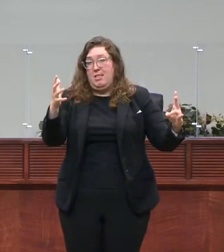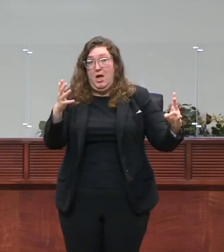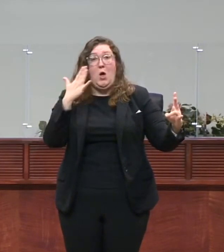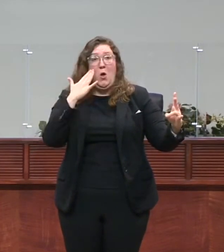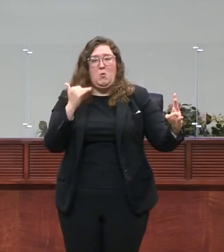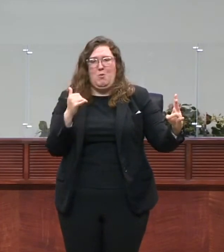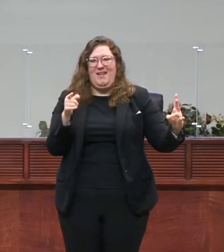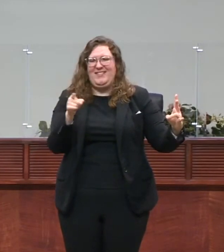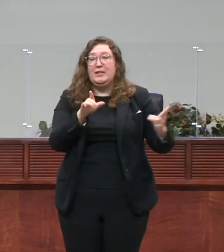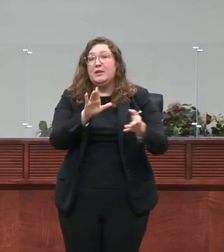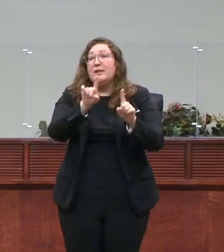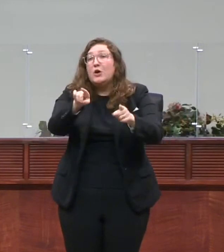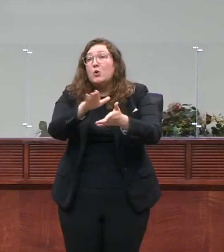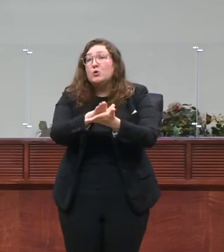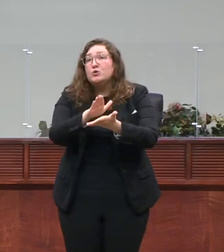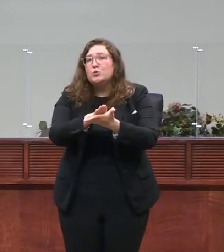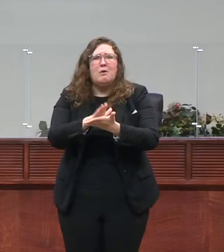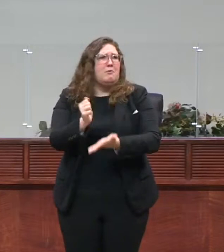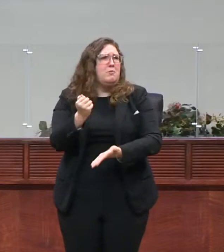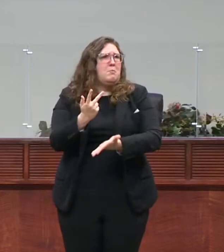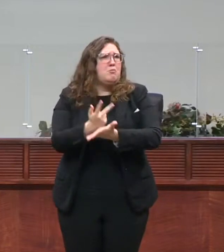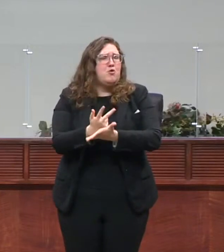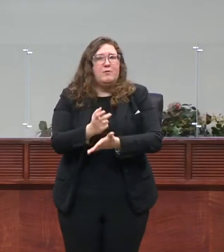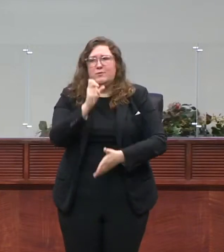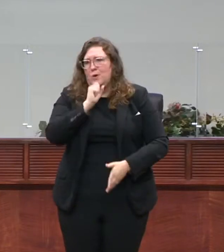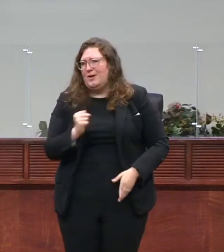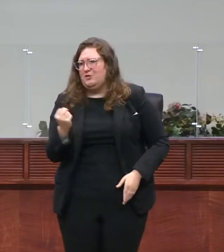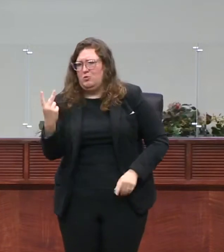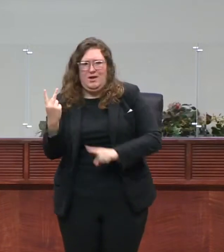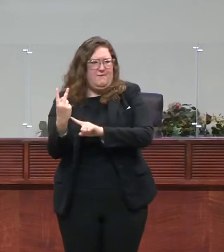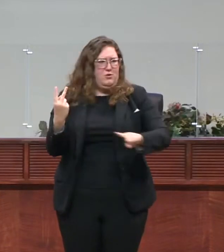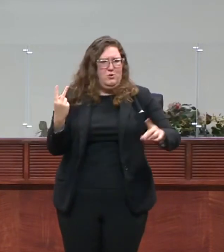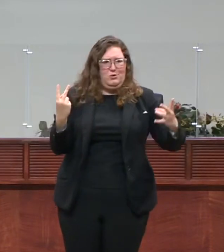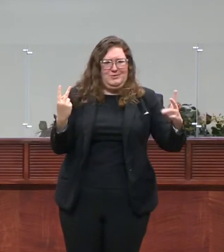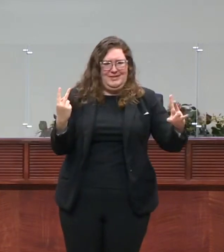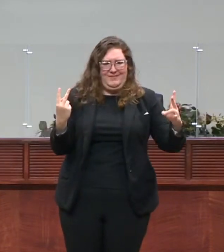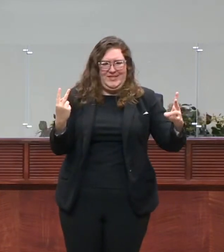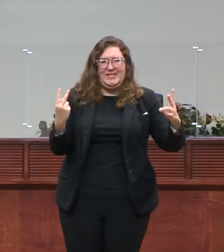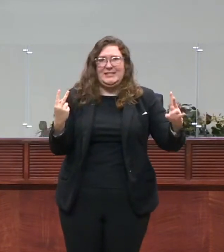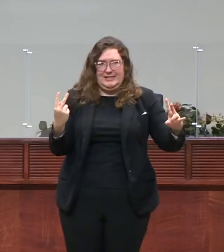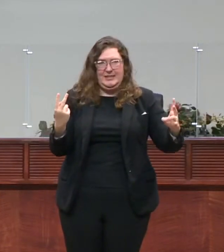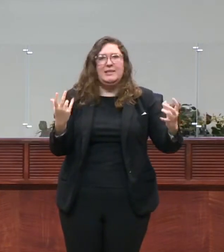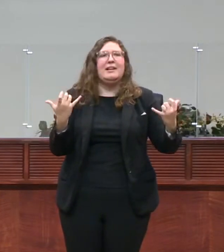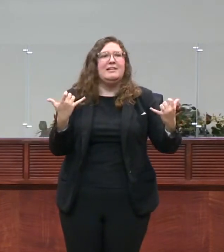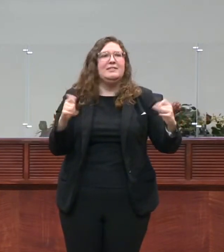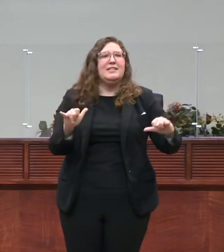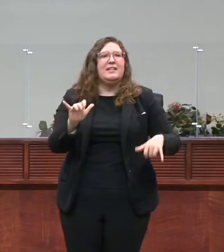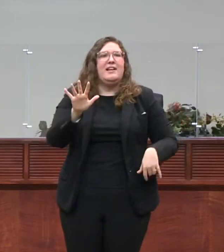get the vaccine, and that for 12 to 17 stands at